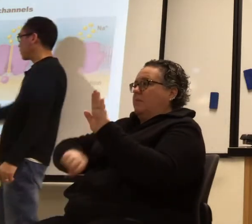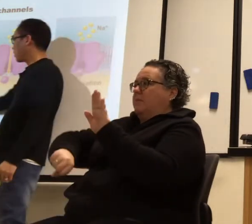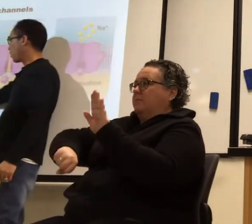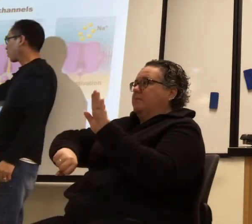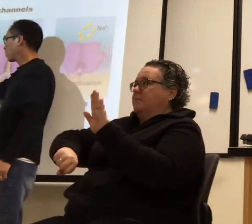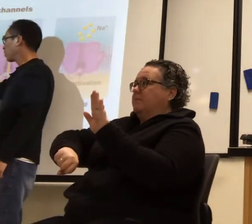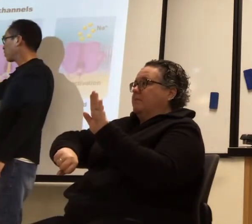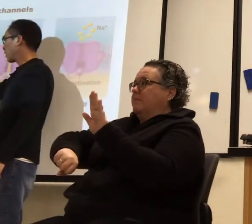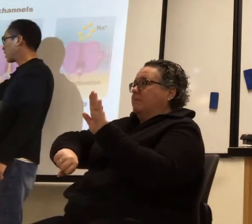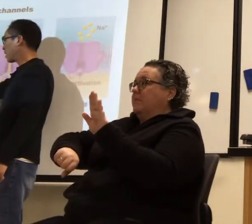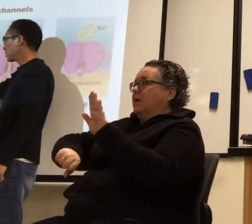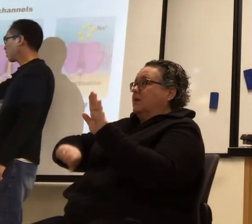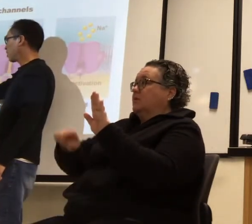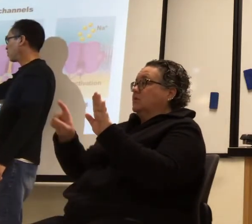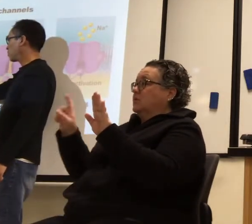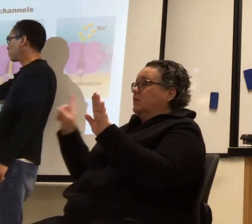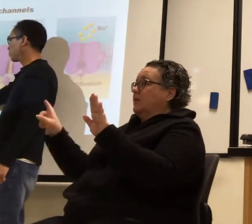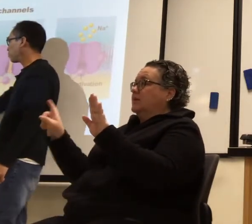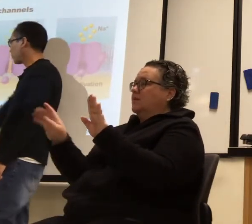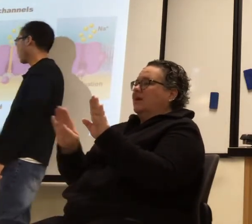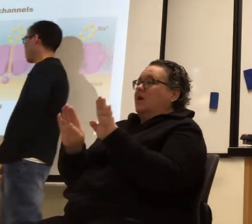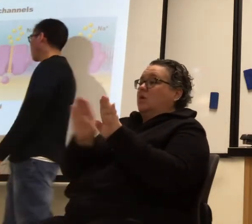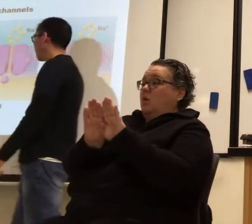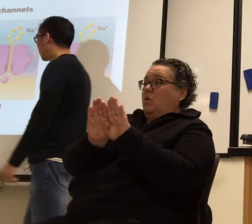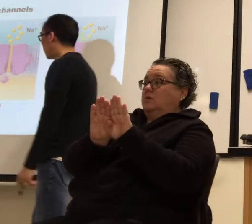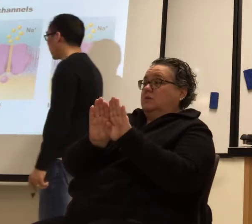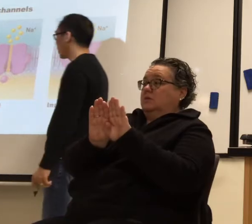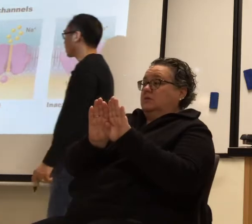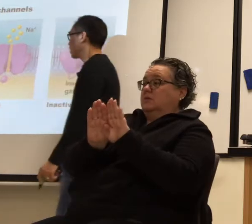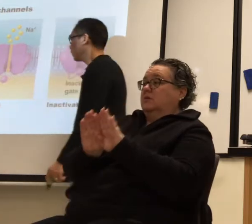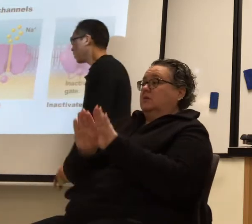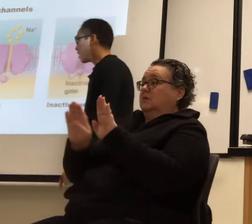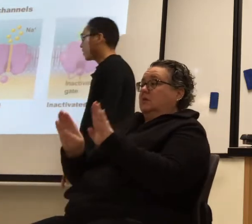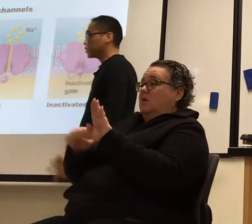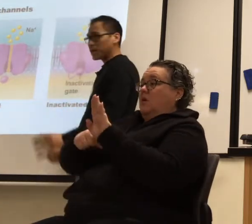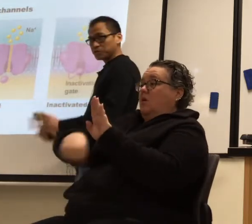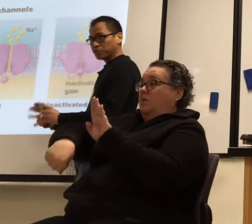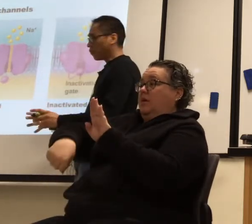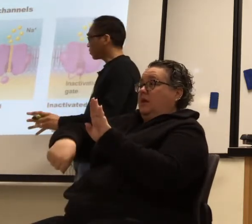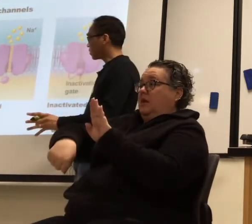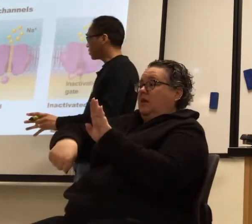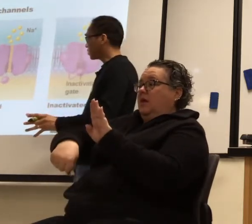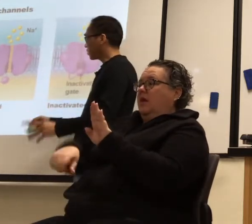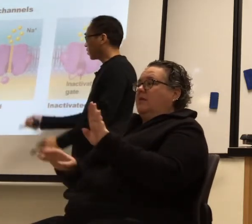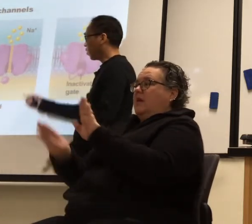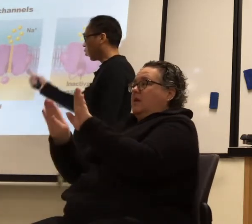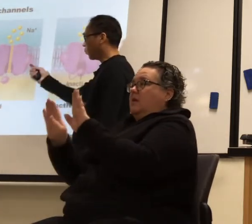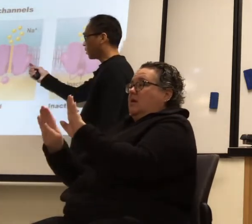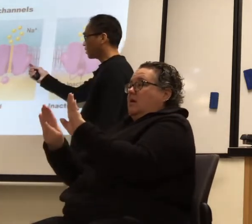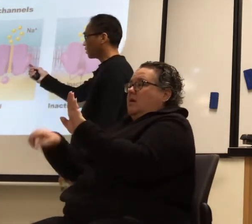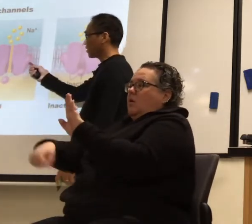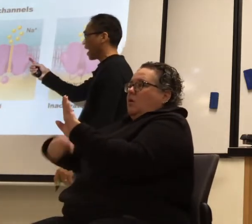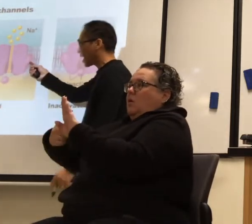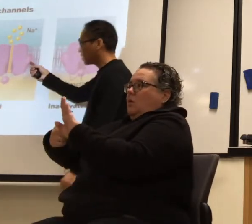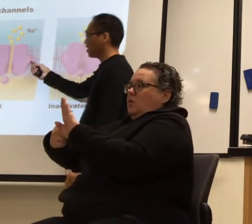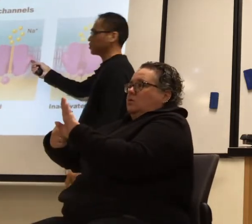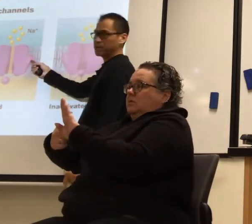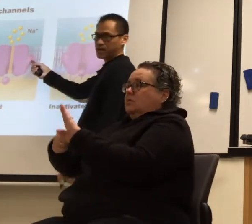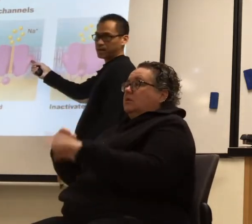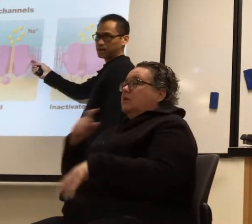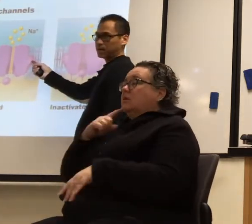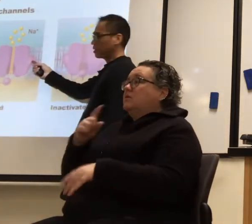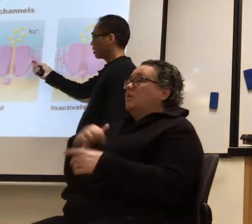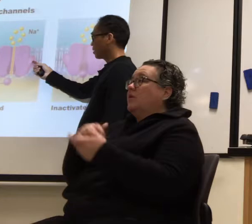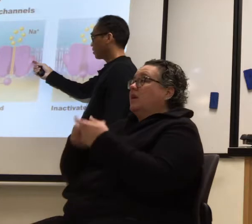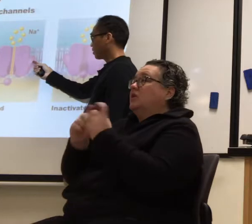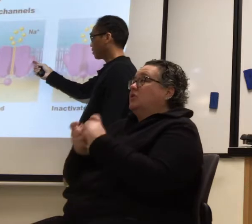It's open here, that gate is closed. But if you get a change in voltage, you'll open the activation